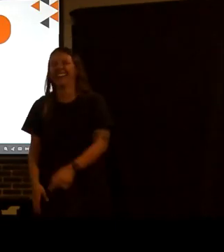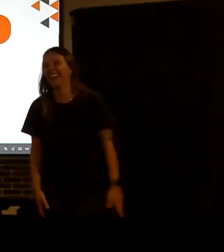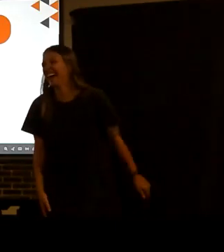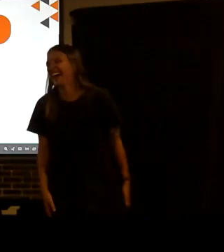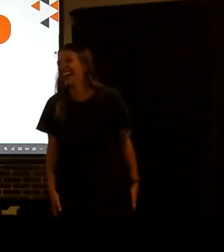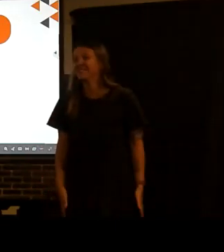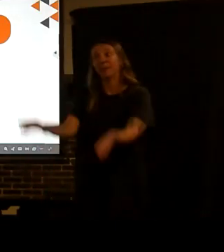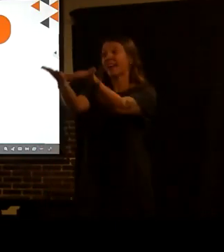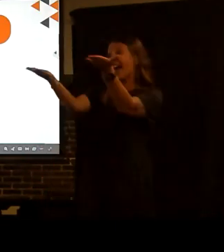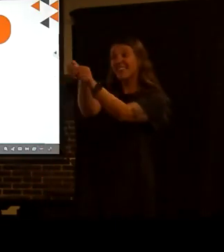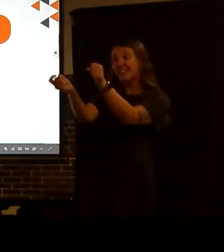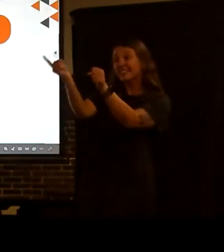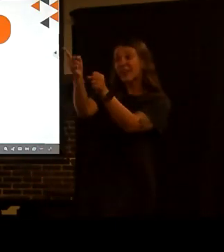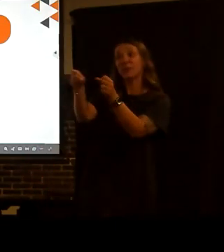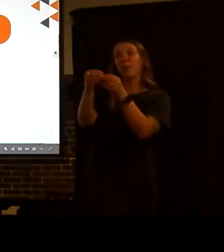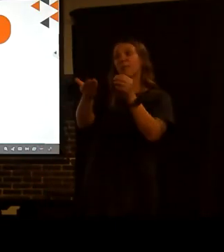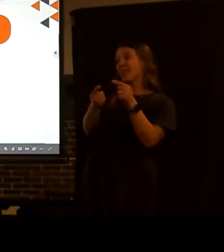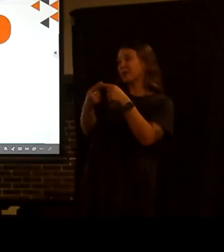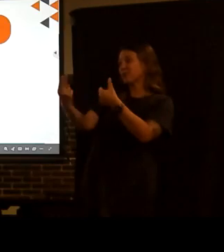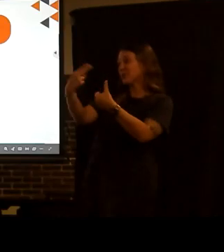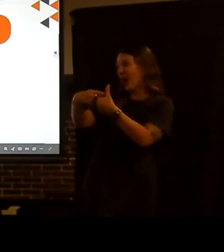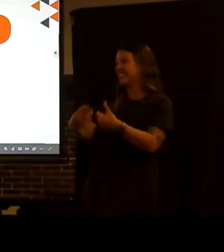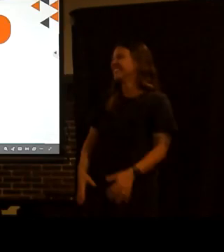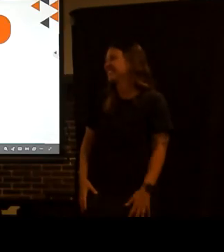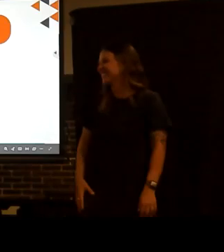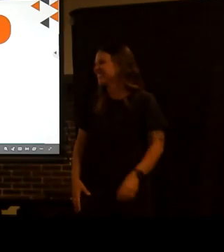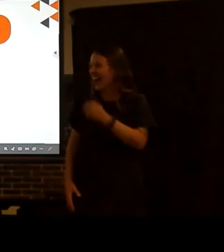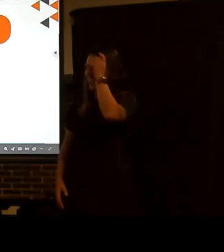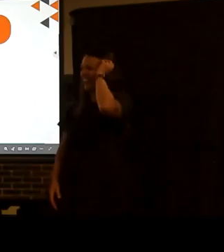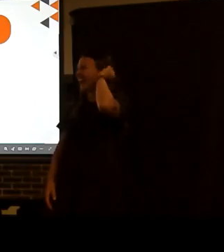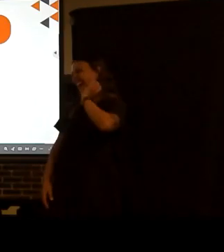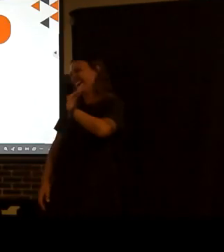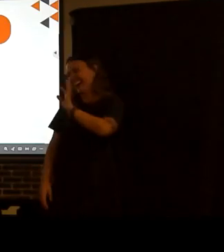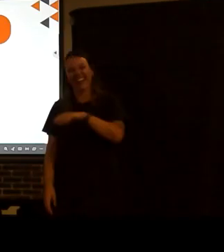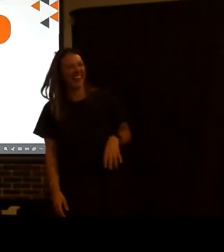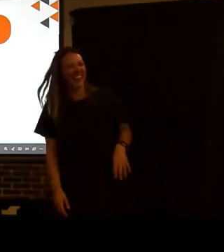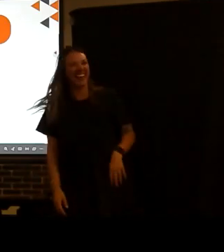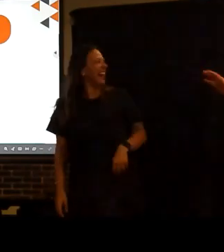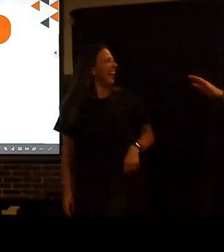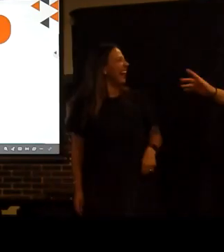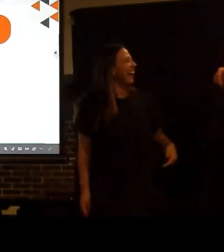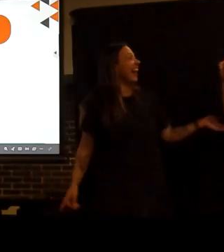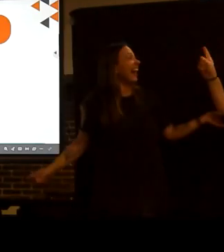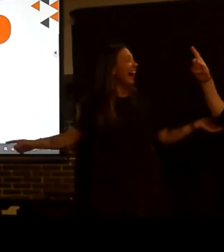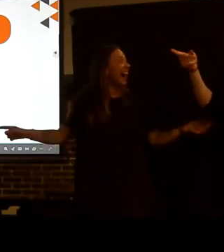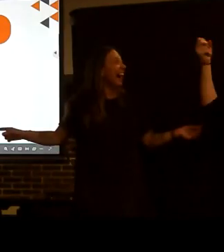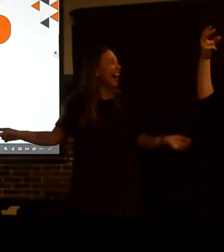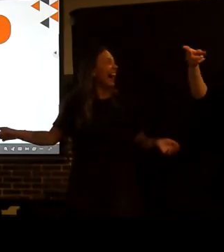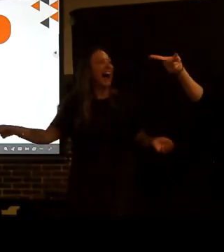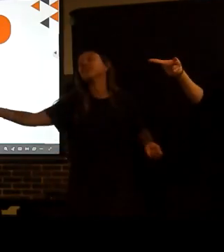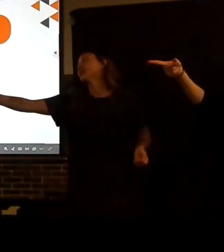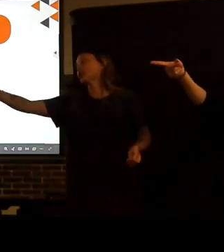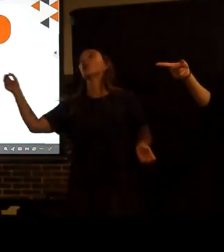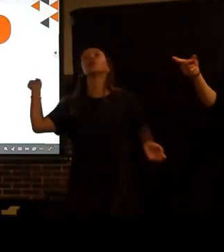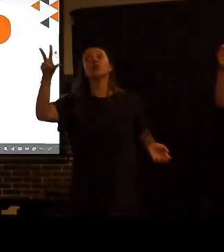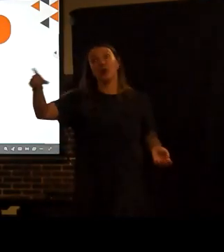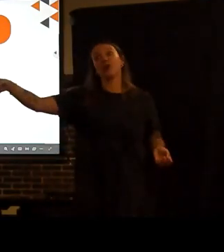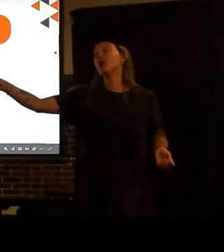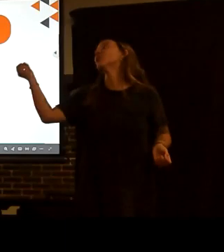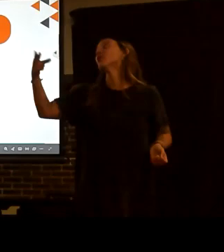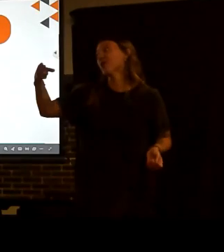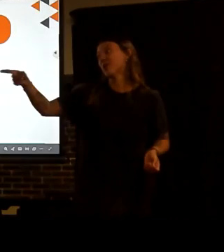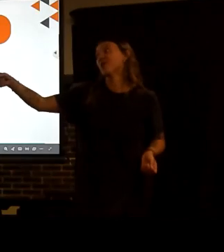So Kim, I don't think Kim did. But maybe next year you guys are welcome to join us, all you people on the school board.